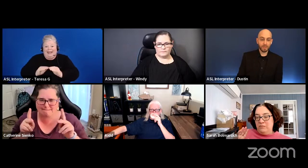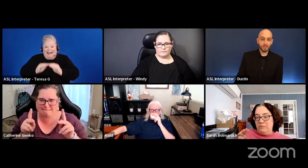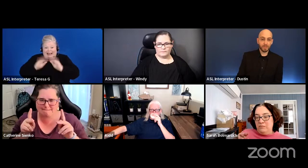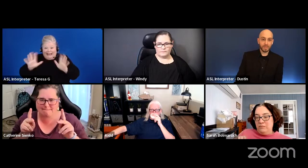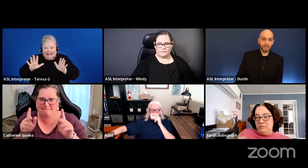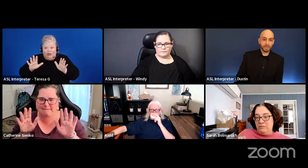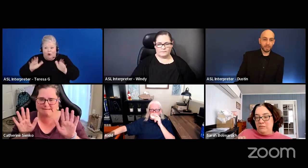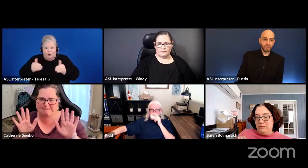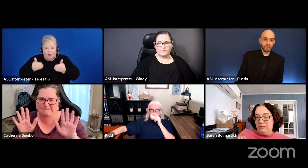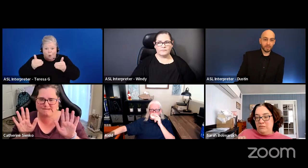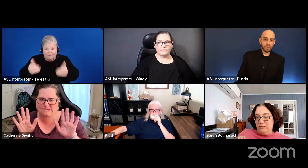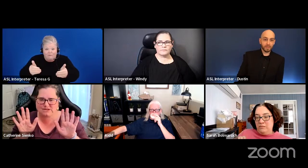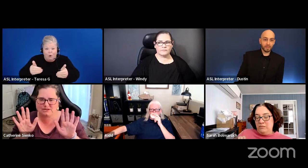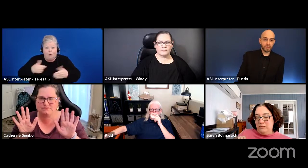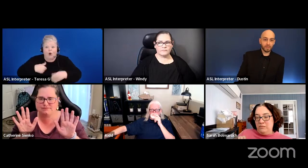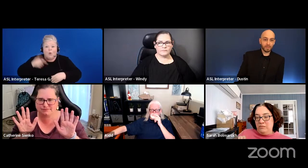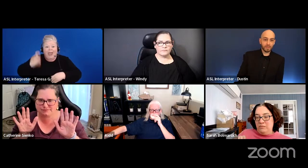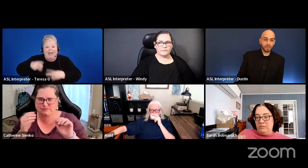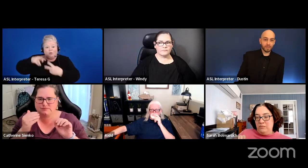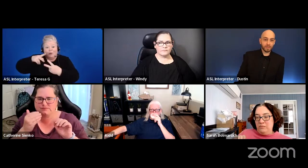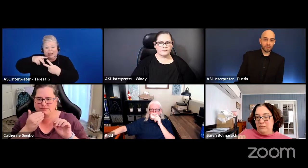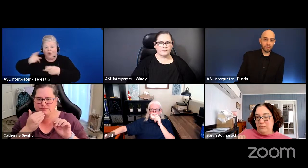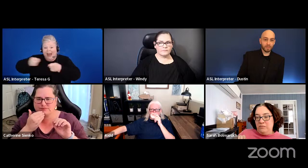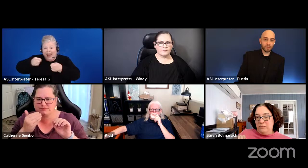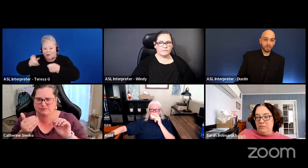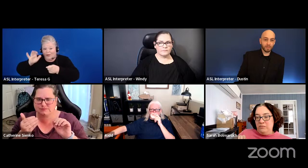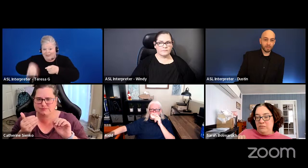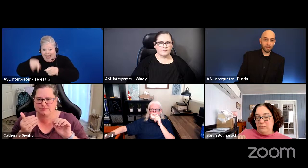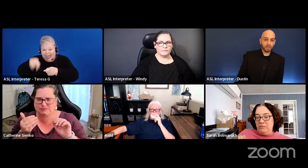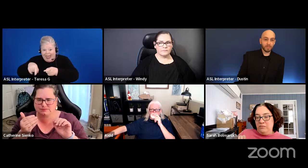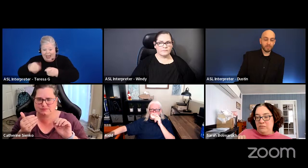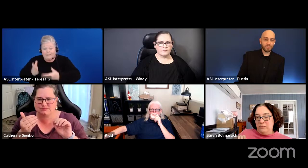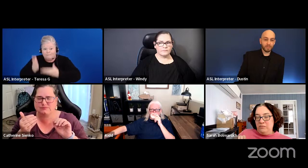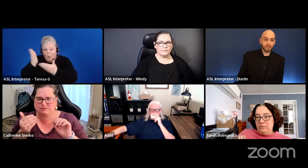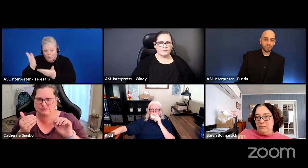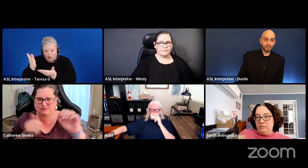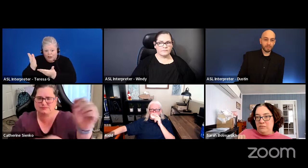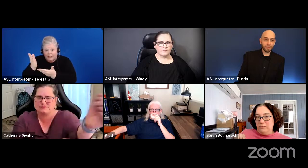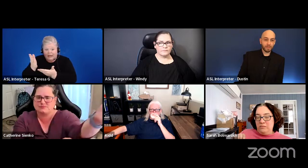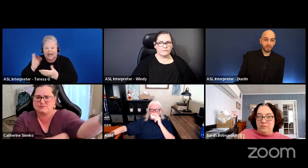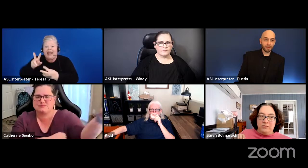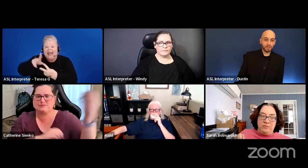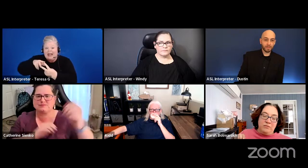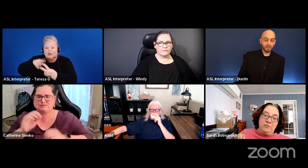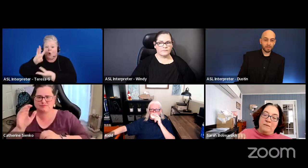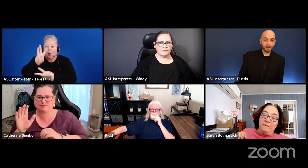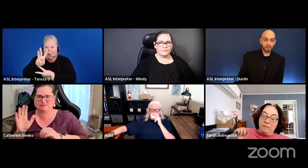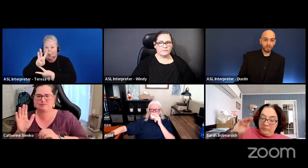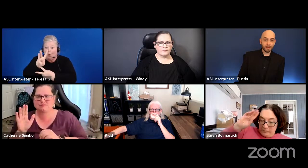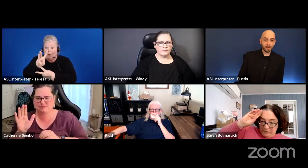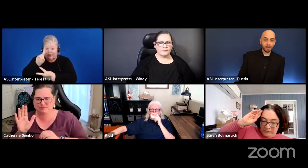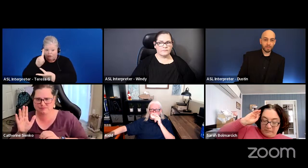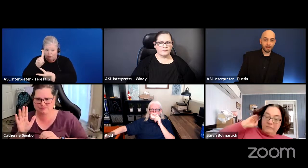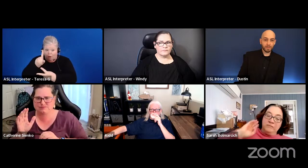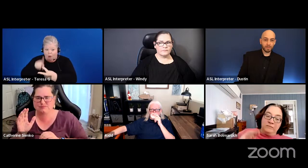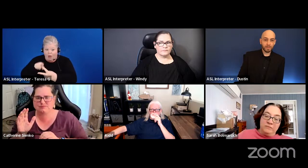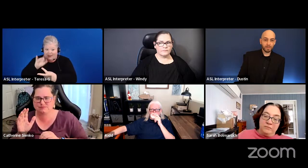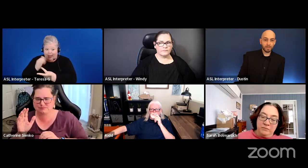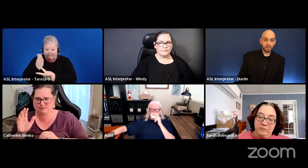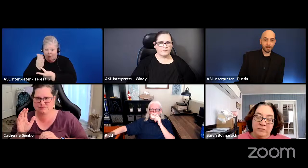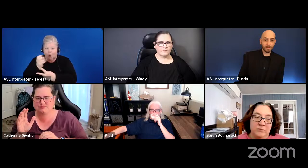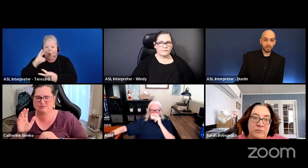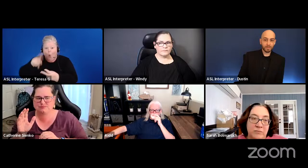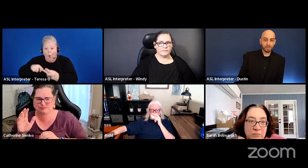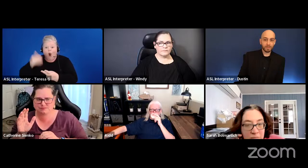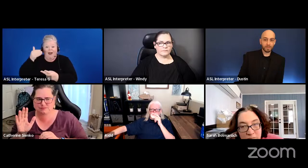forward, that we should either handle that motion alone by either withdrawing that motion or taking a